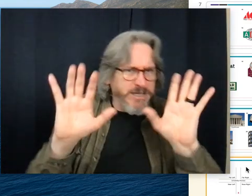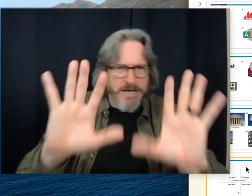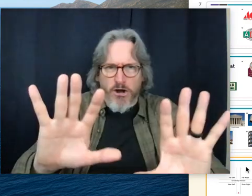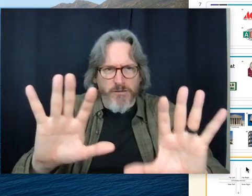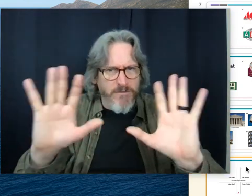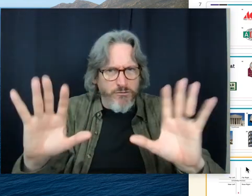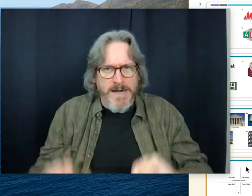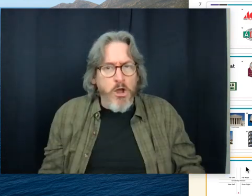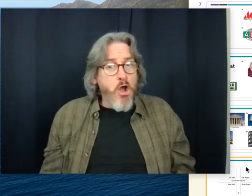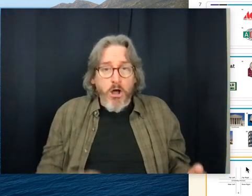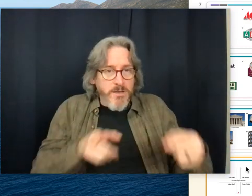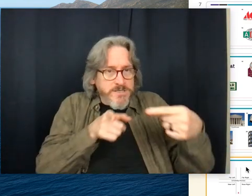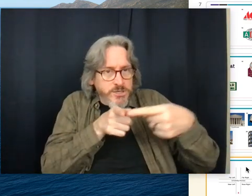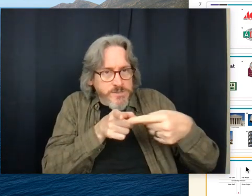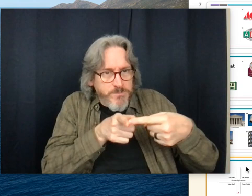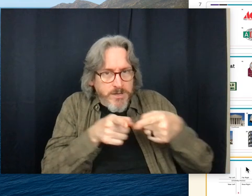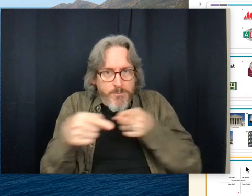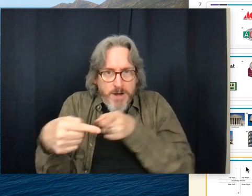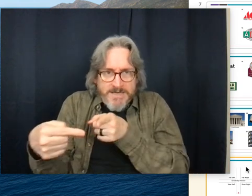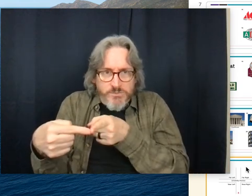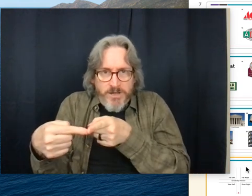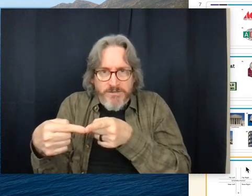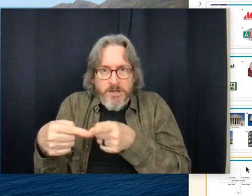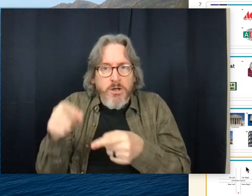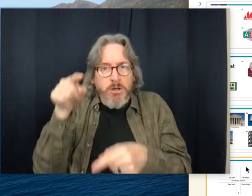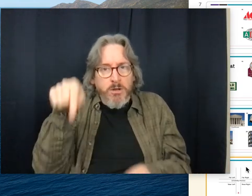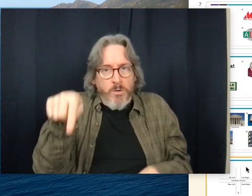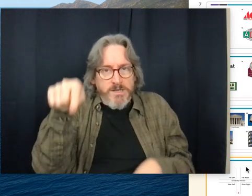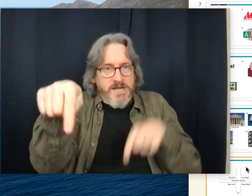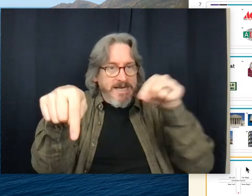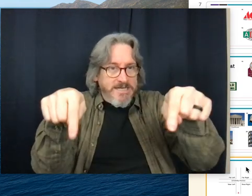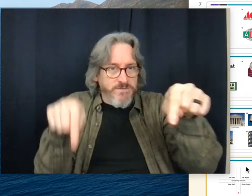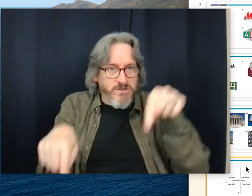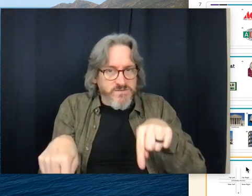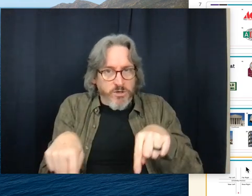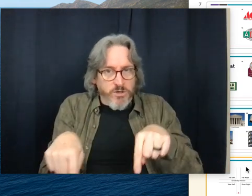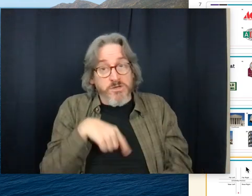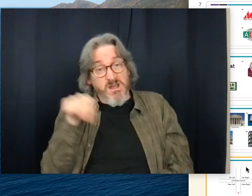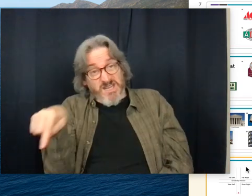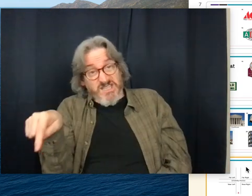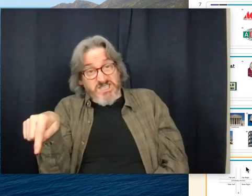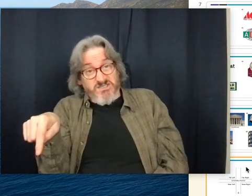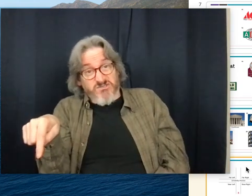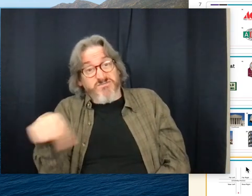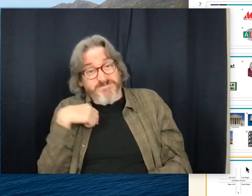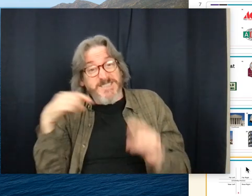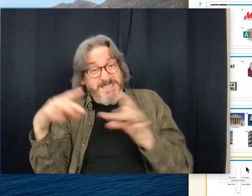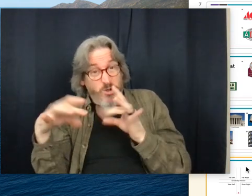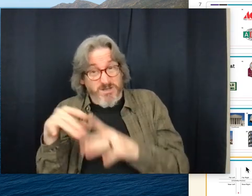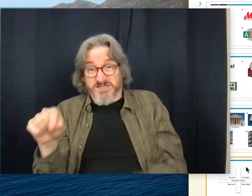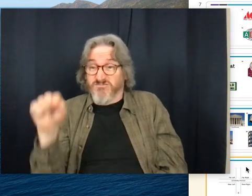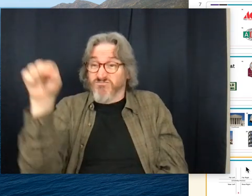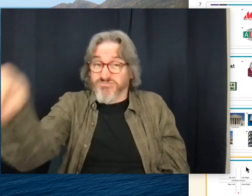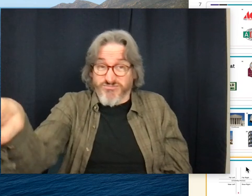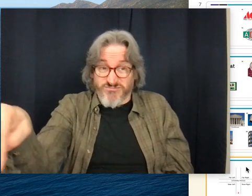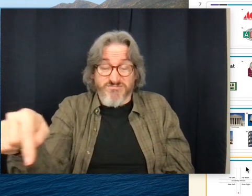cross street and all that for right now. All I want you to do is practice with what's on each of those 4 corners.